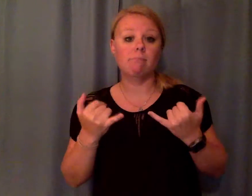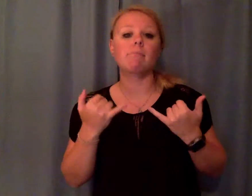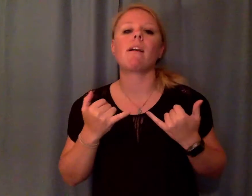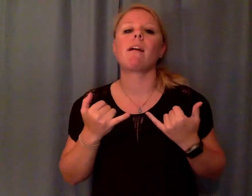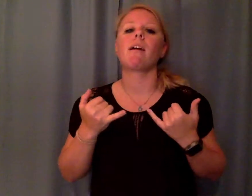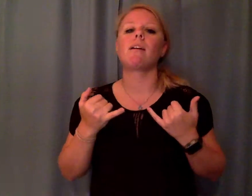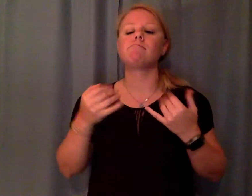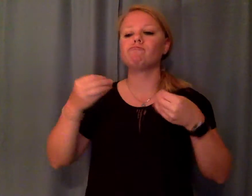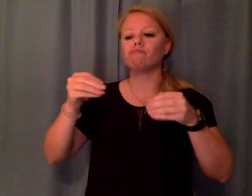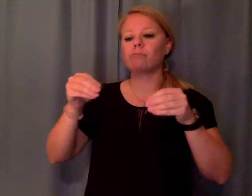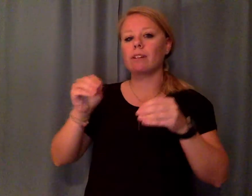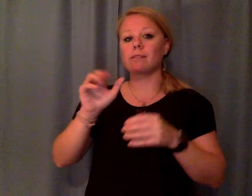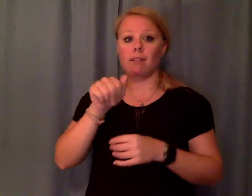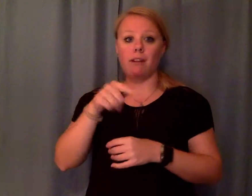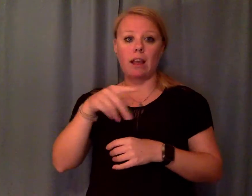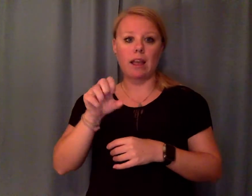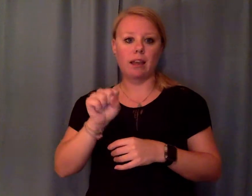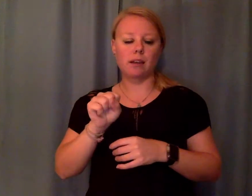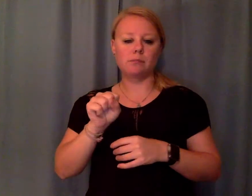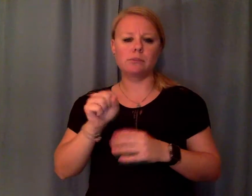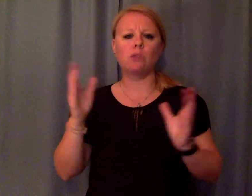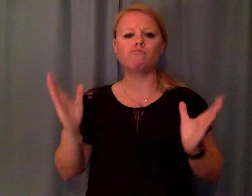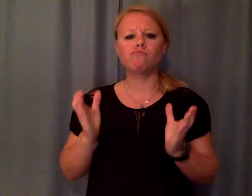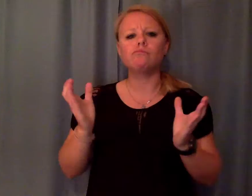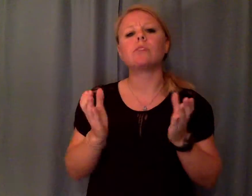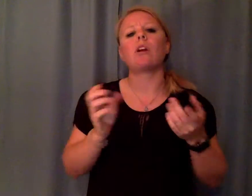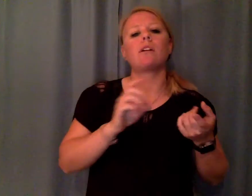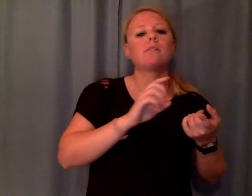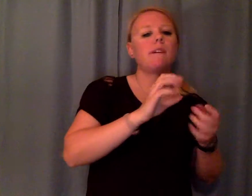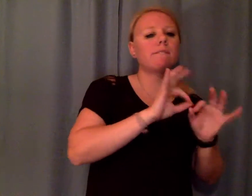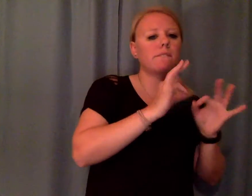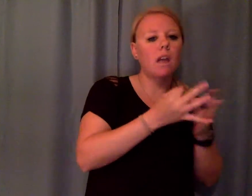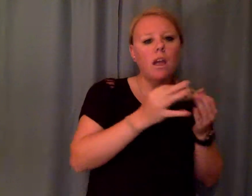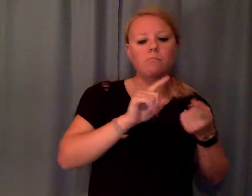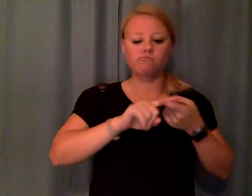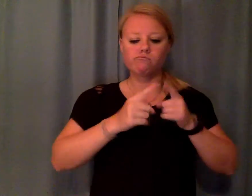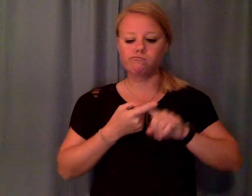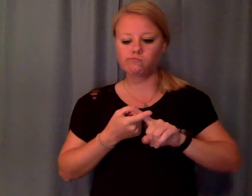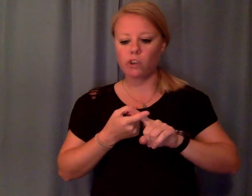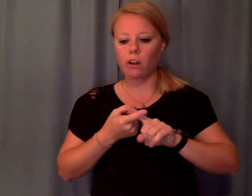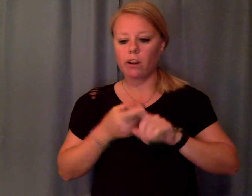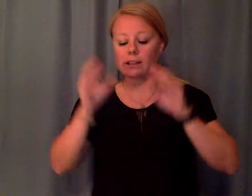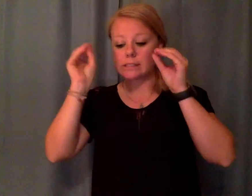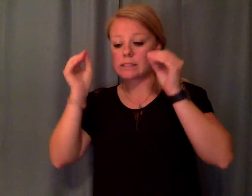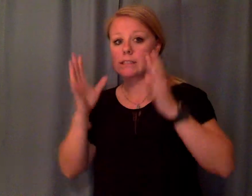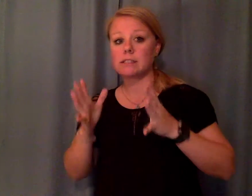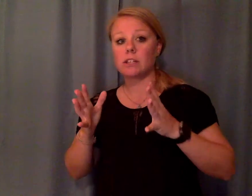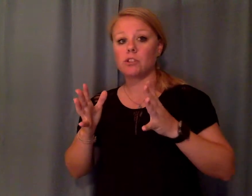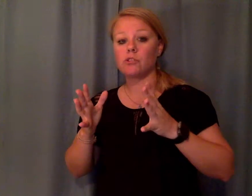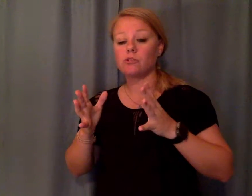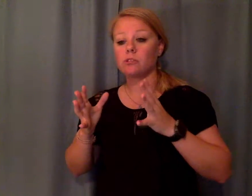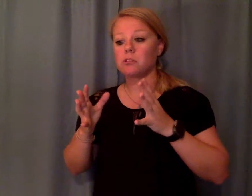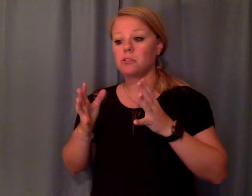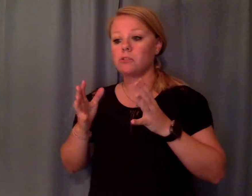I've gotten a lot of interest and encouragement from my family, friends, teachers, and even people at the Apple Store, and that's been a huge help to